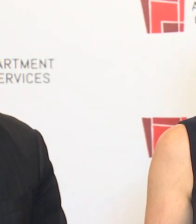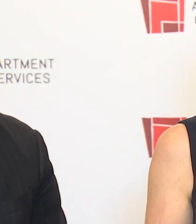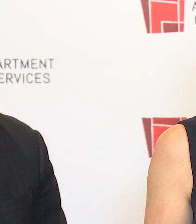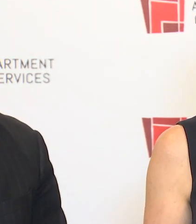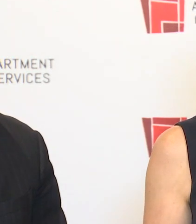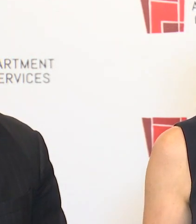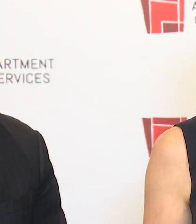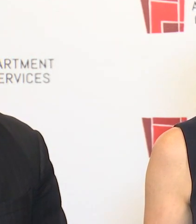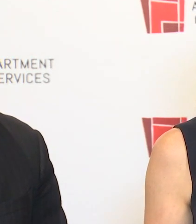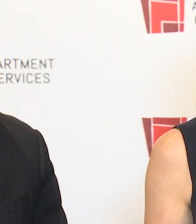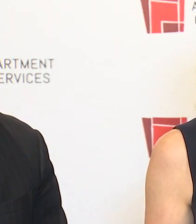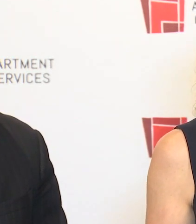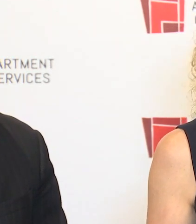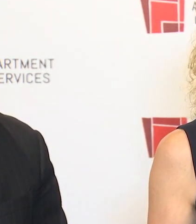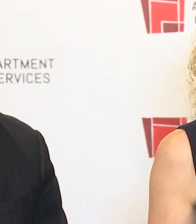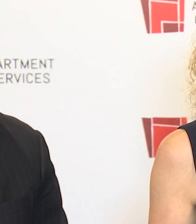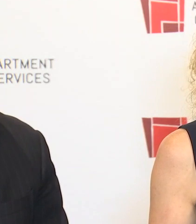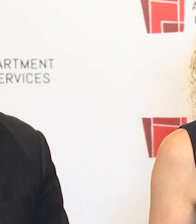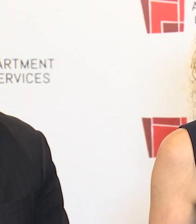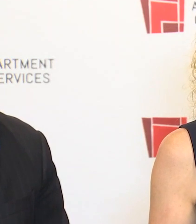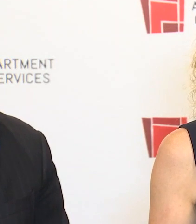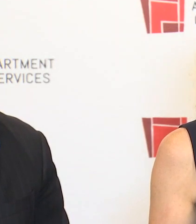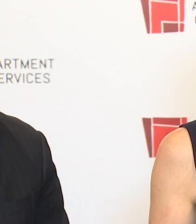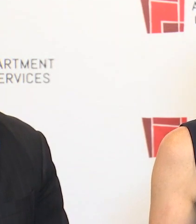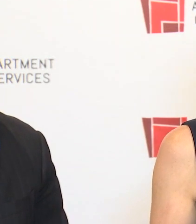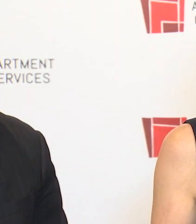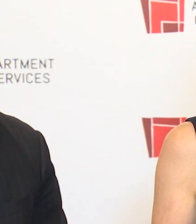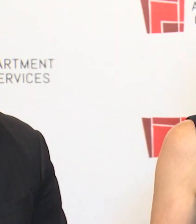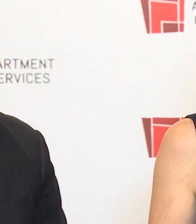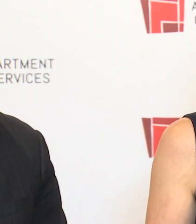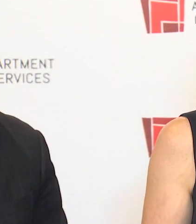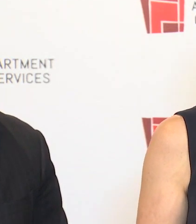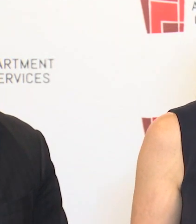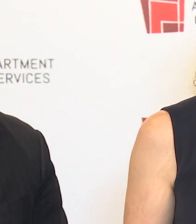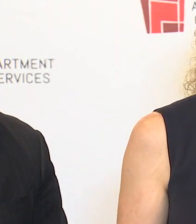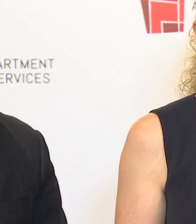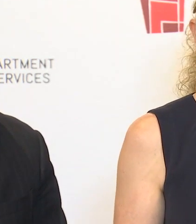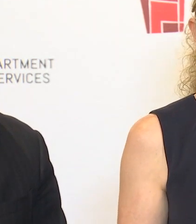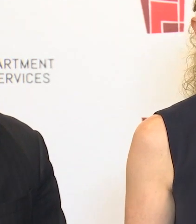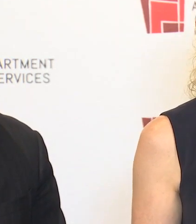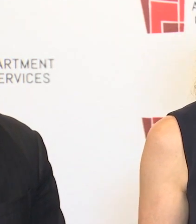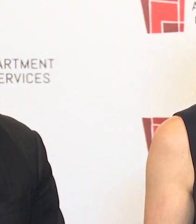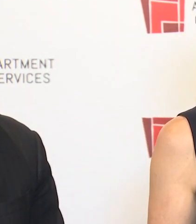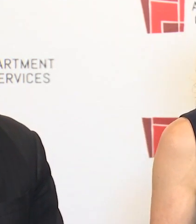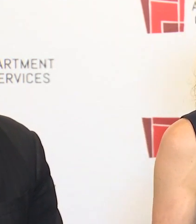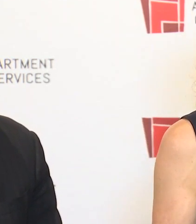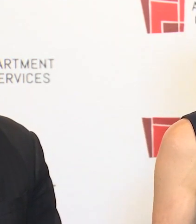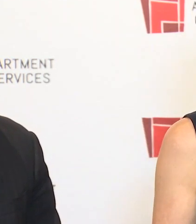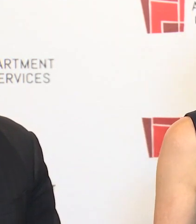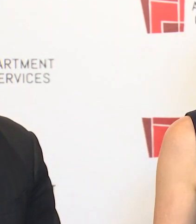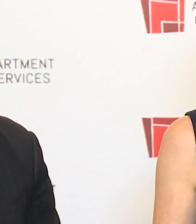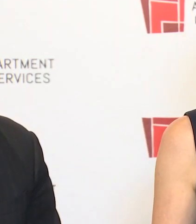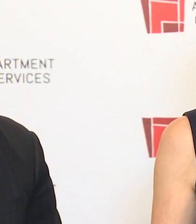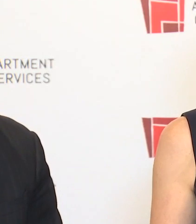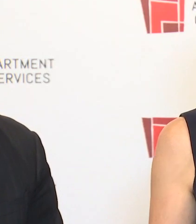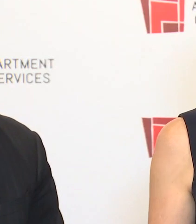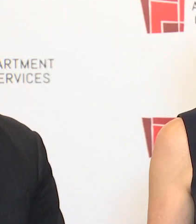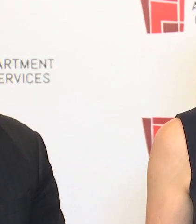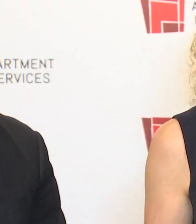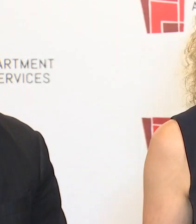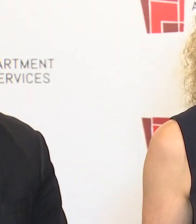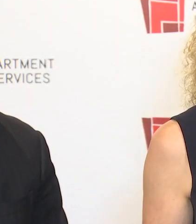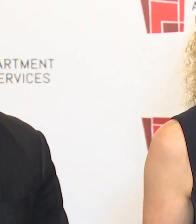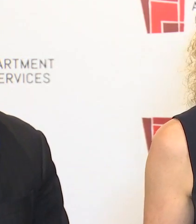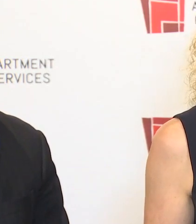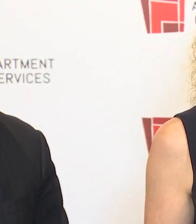contacts for them getting COVID-19 from this person is low. Public health will provide specific patient